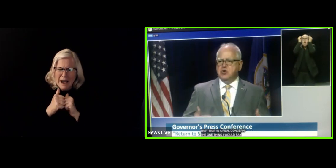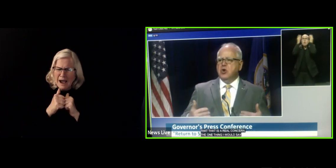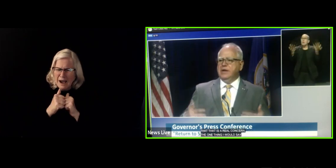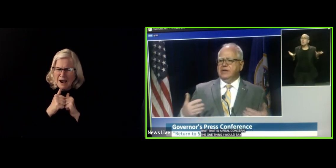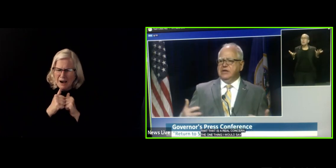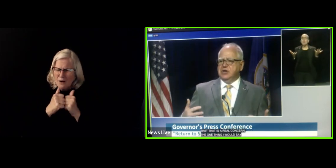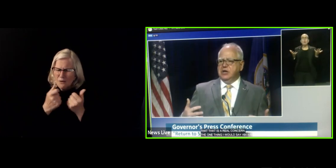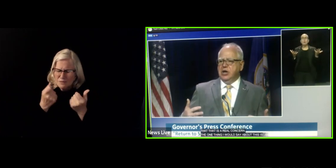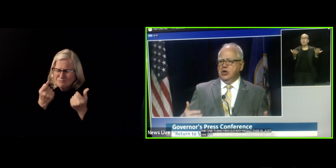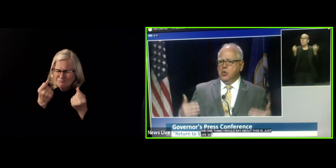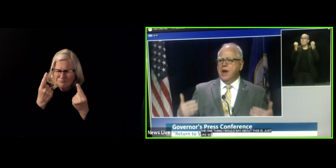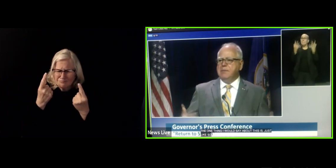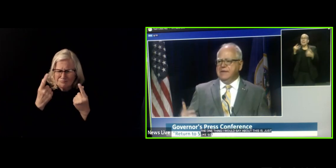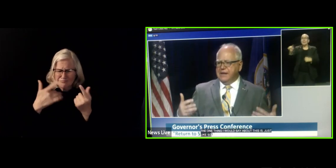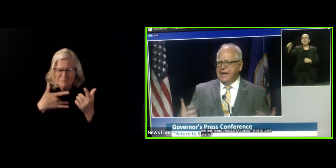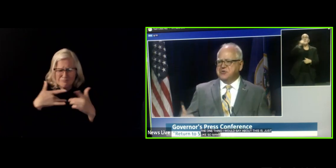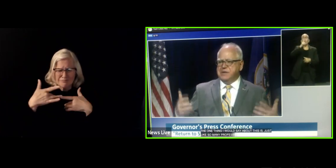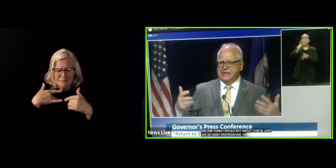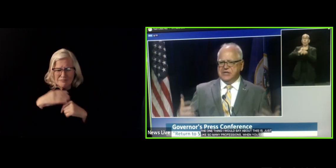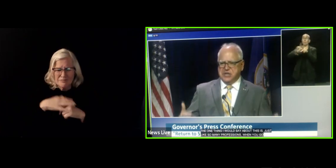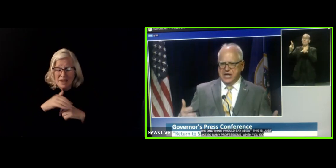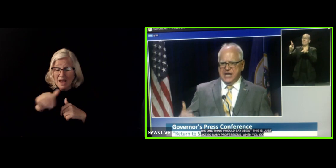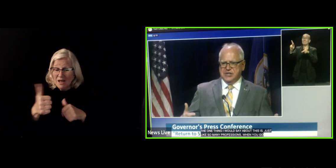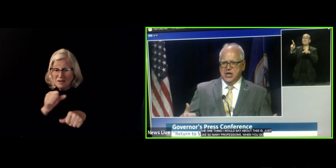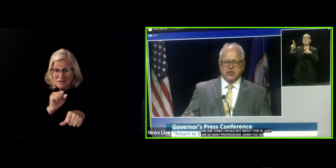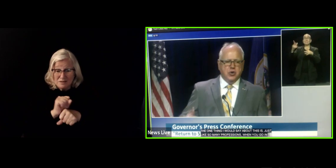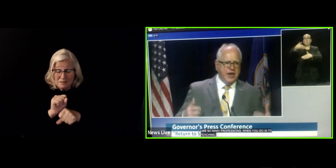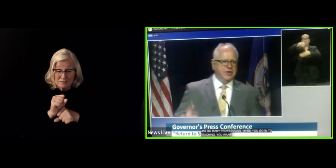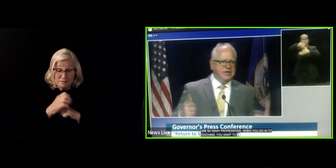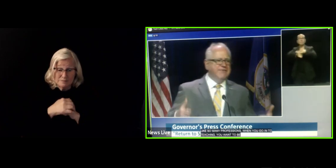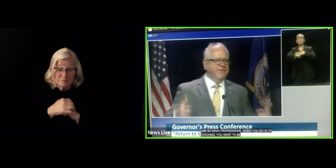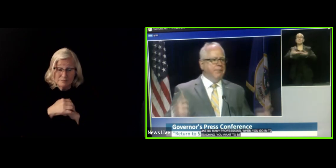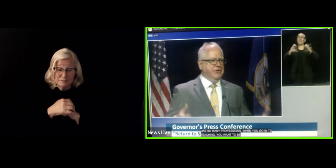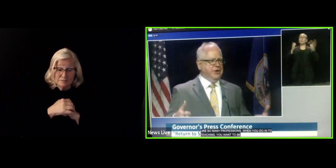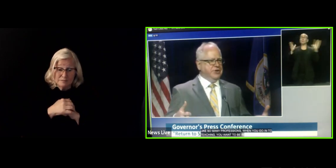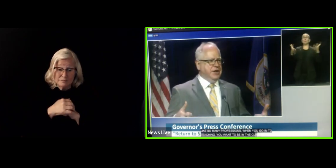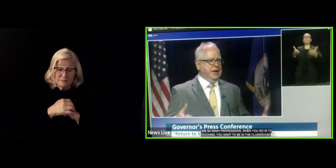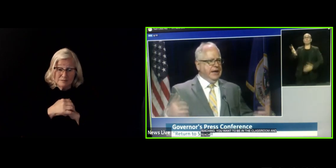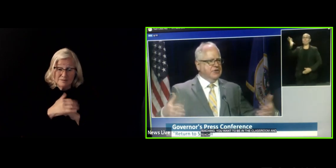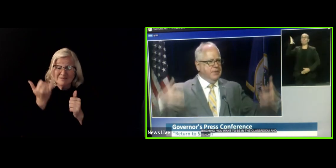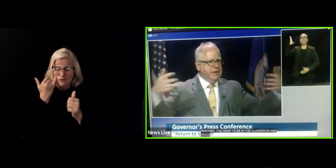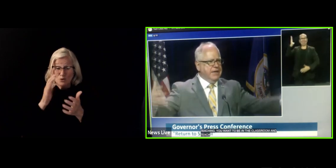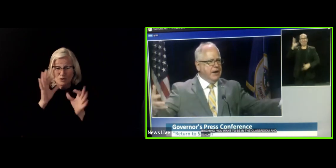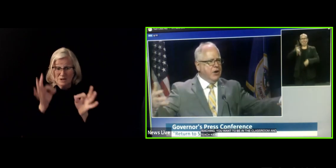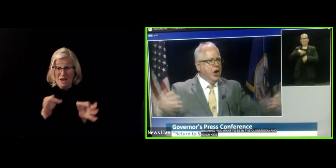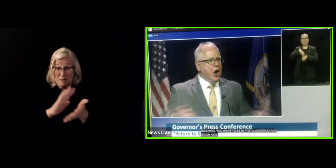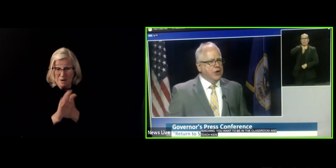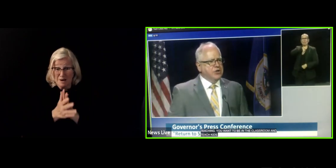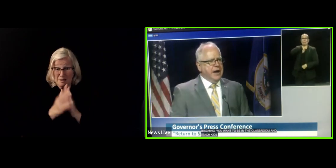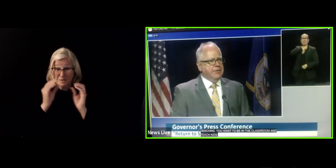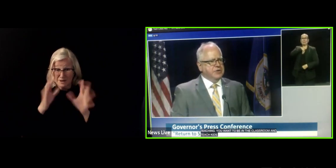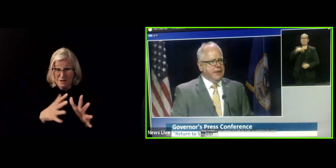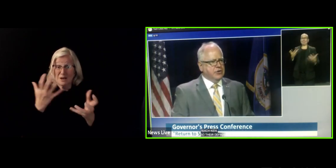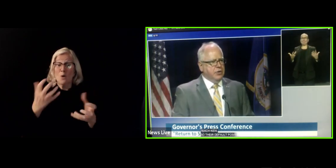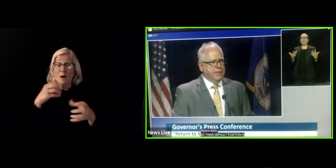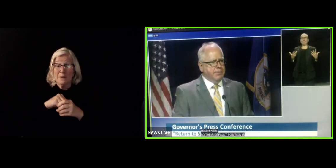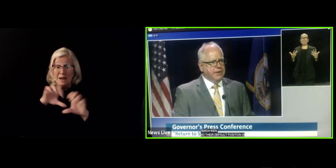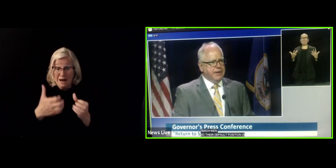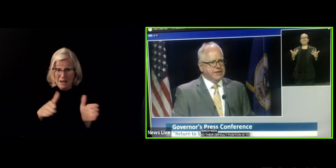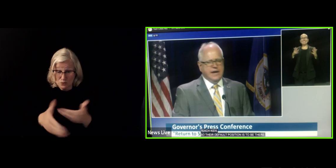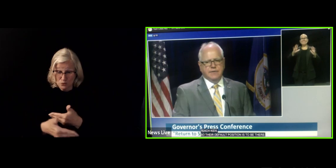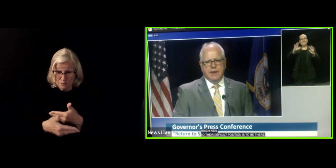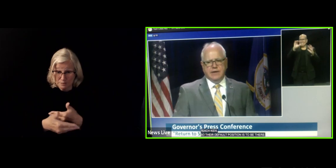you go into teaching, you want to be in the classroom and teach kids. So their default position is to be there. Our job is to make sure that we